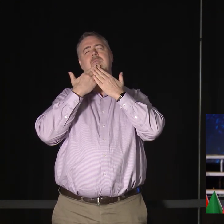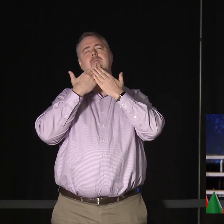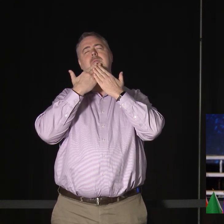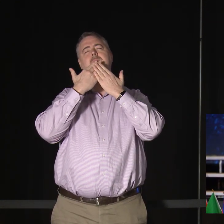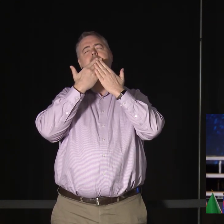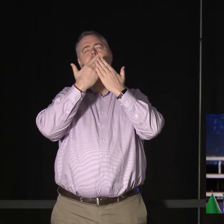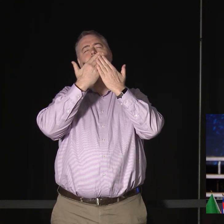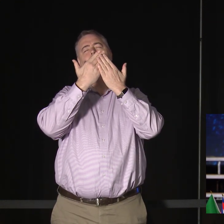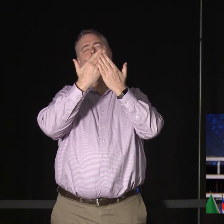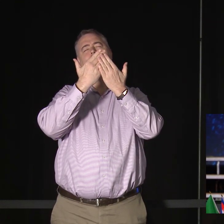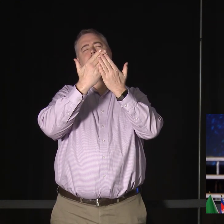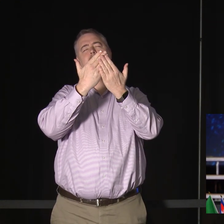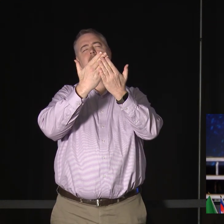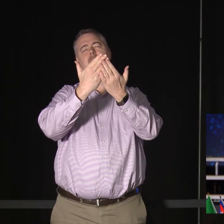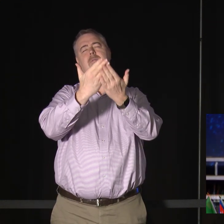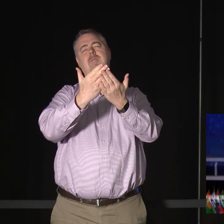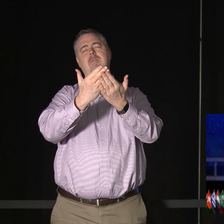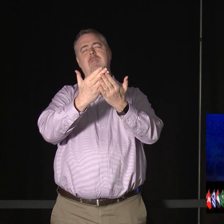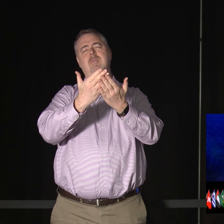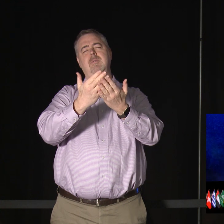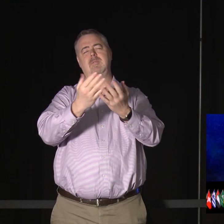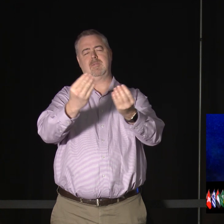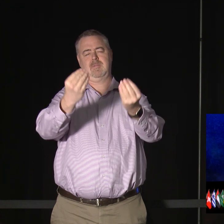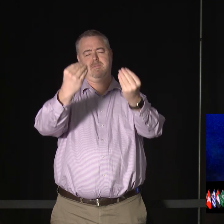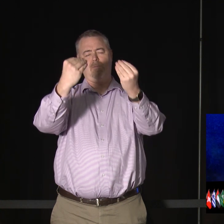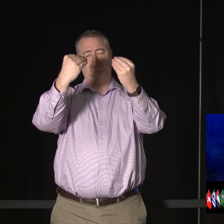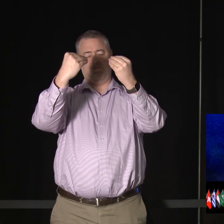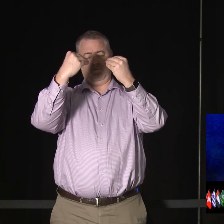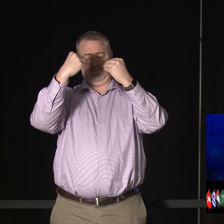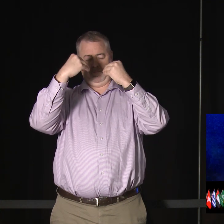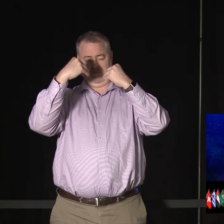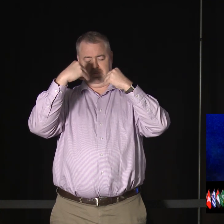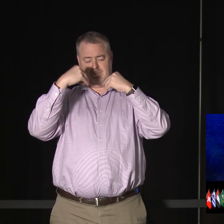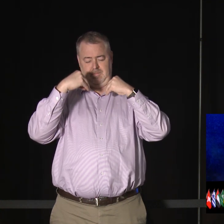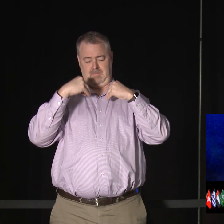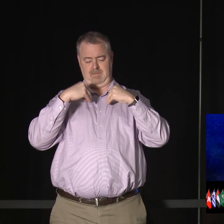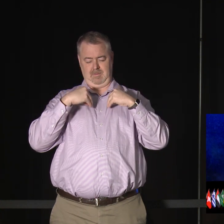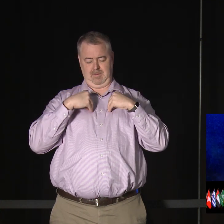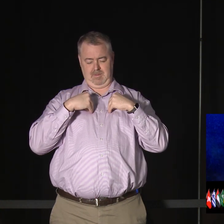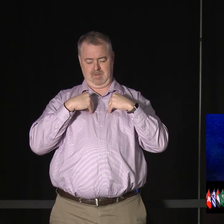you, Lord, for giving to me